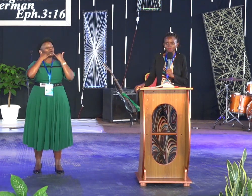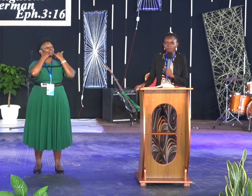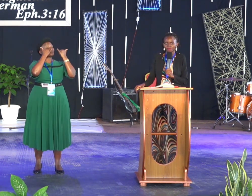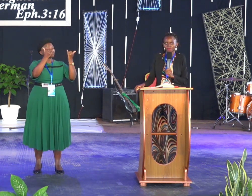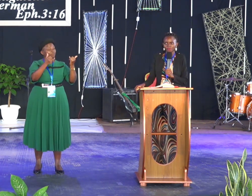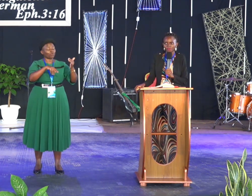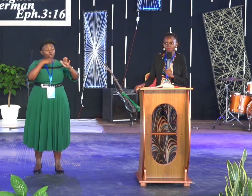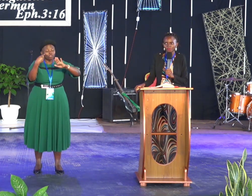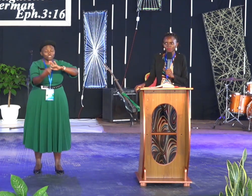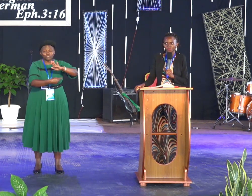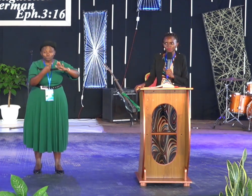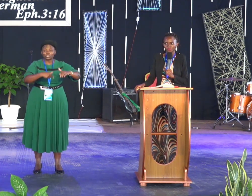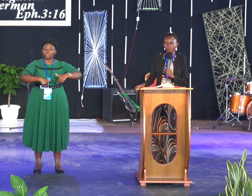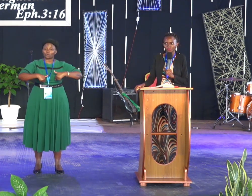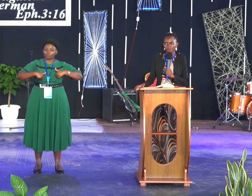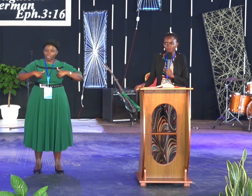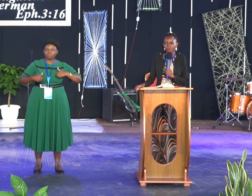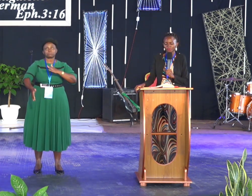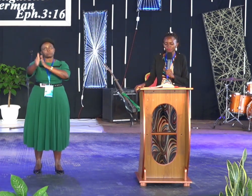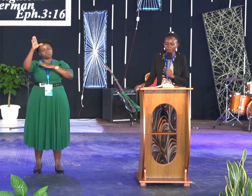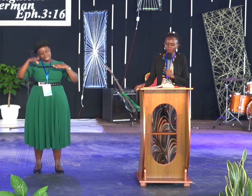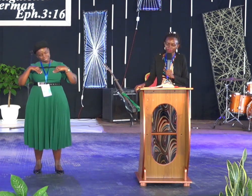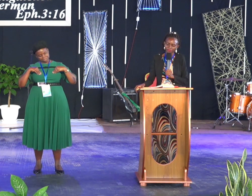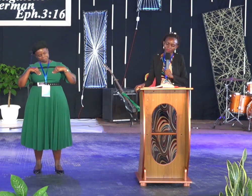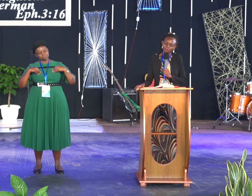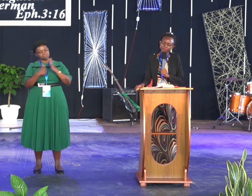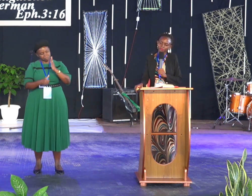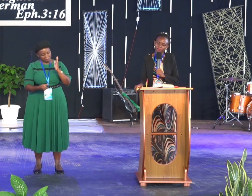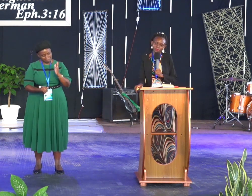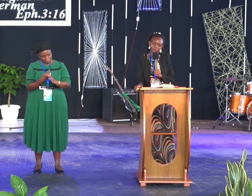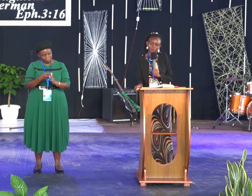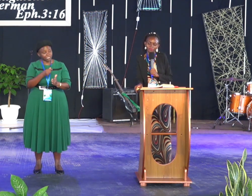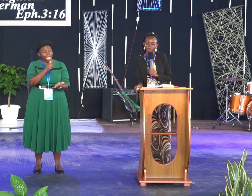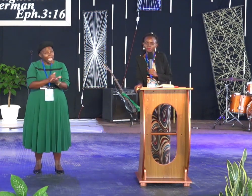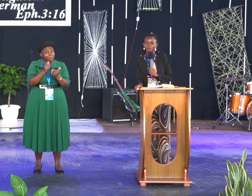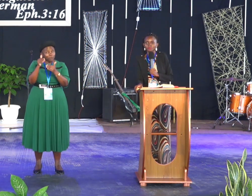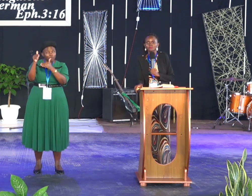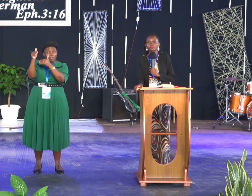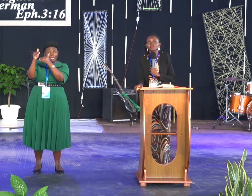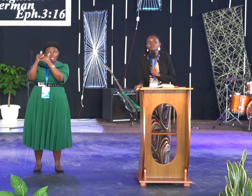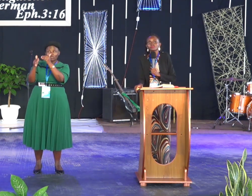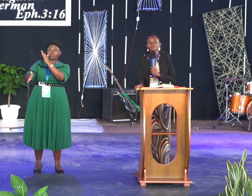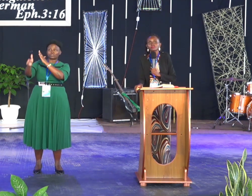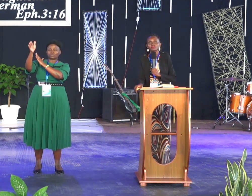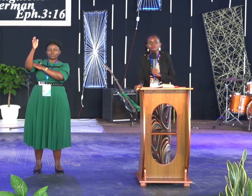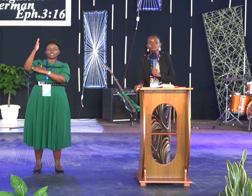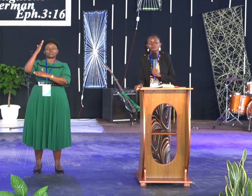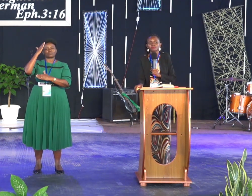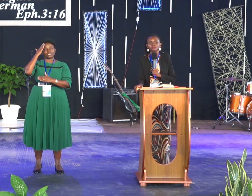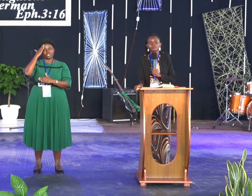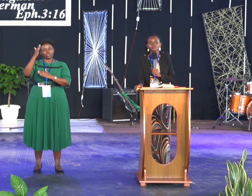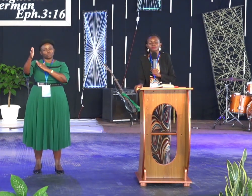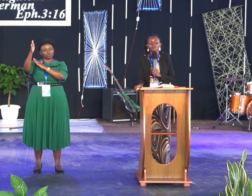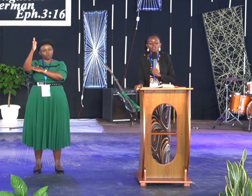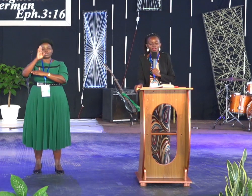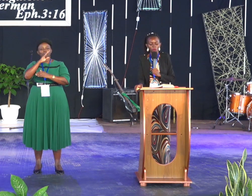embeera zonna zoyitamu Katonda aziganya gize gy'oli, asobole okumusemberera, osobole okumumanya, osobole okubeera ow'amaanyi